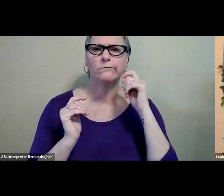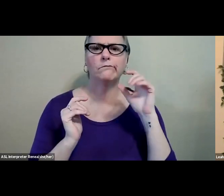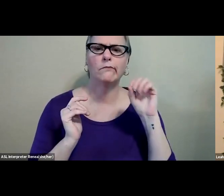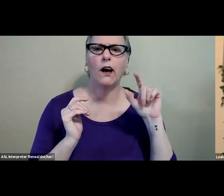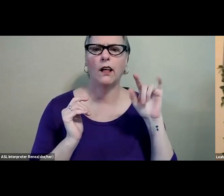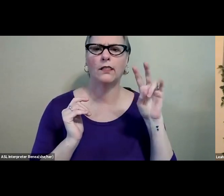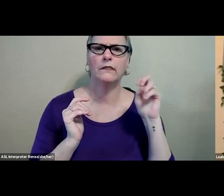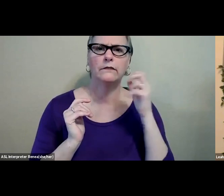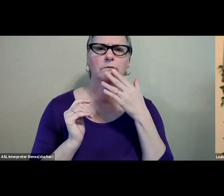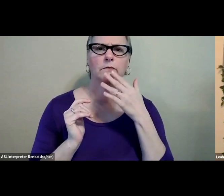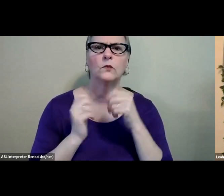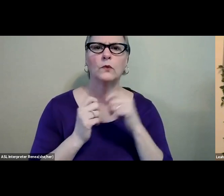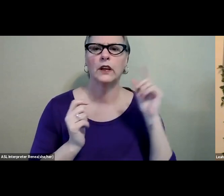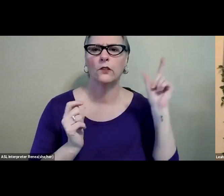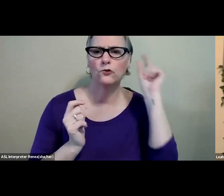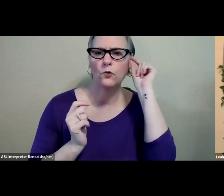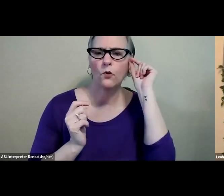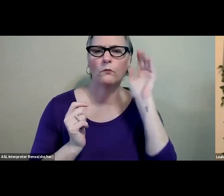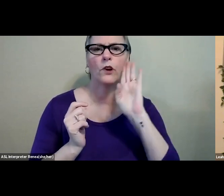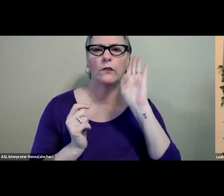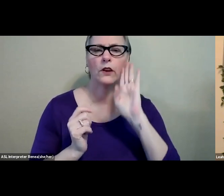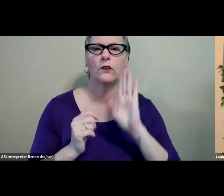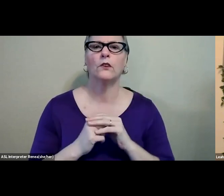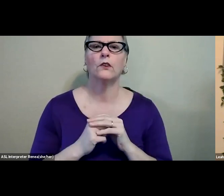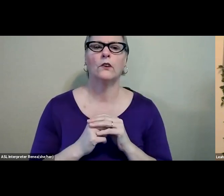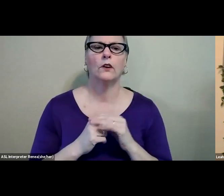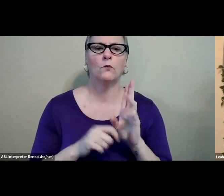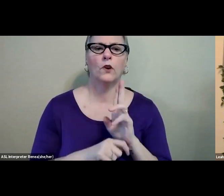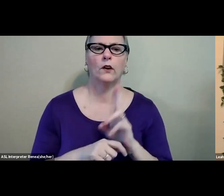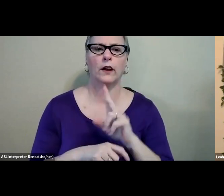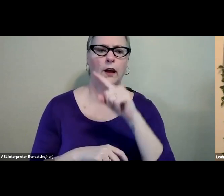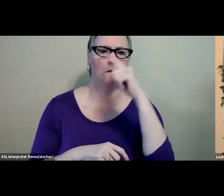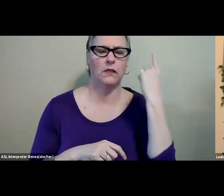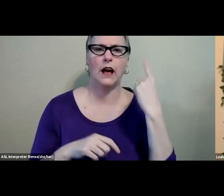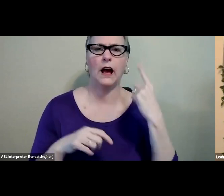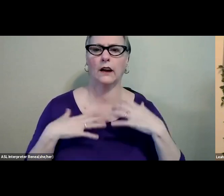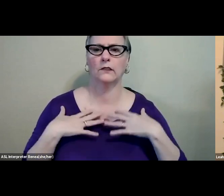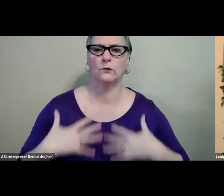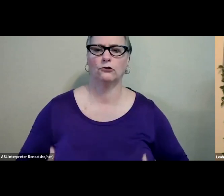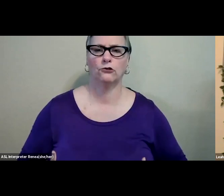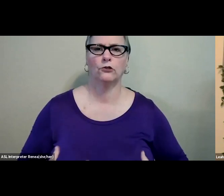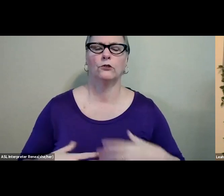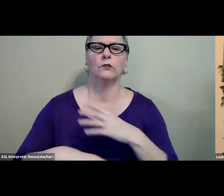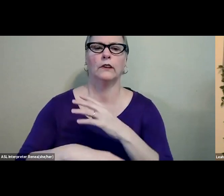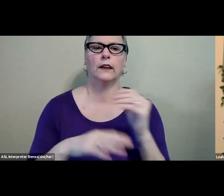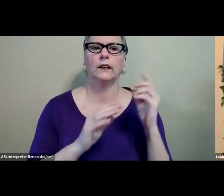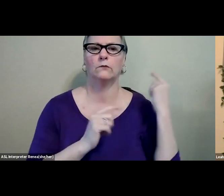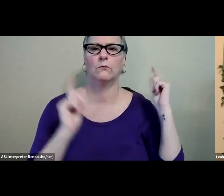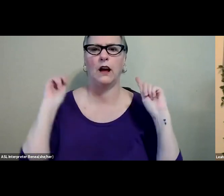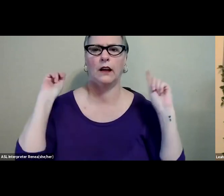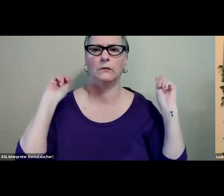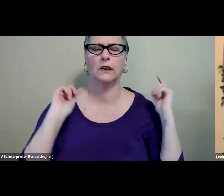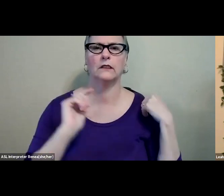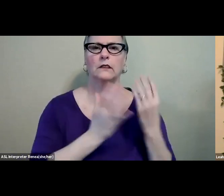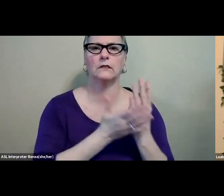with short brown hair i'm wearing a black tie-dyed sweatshirt and behind me are a couple of